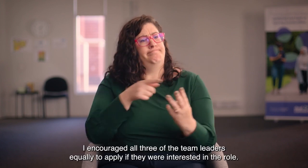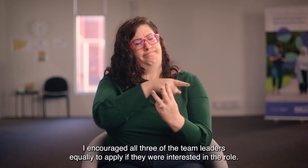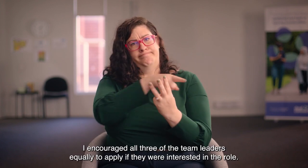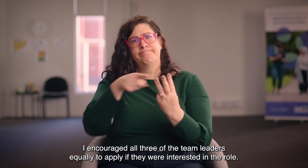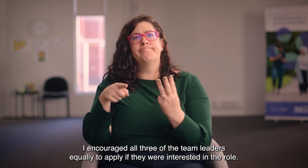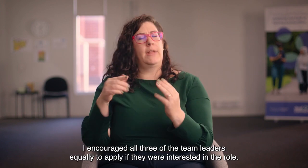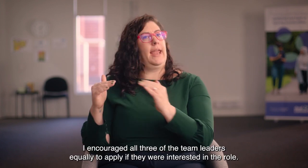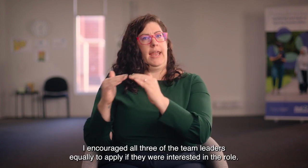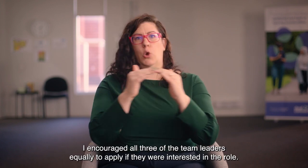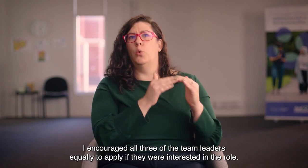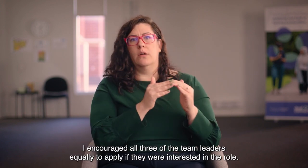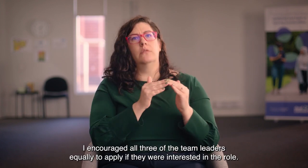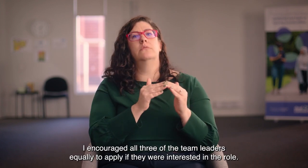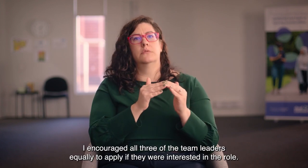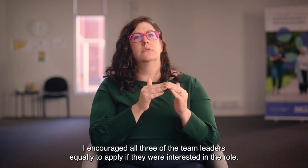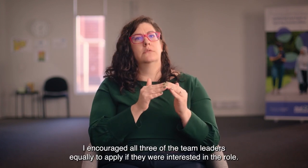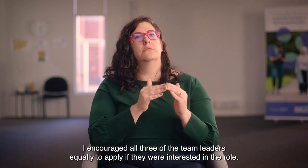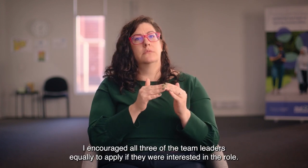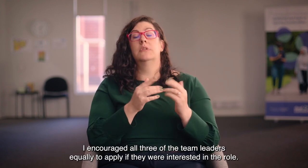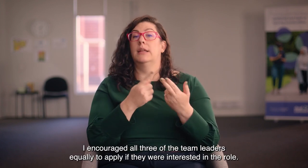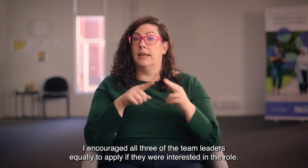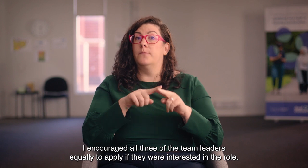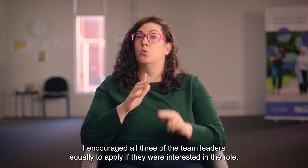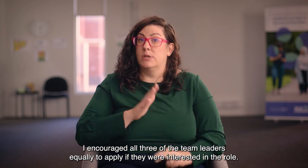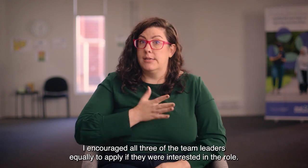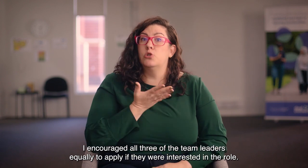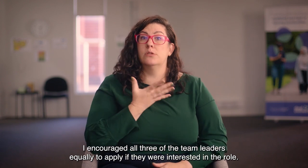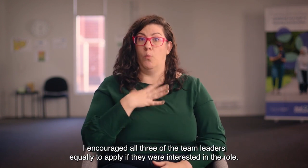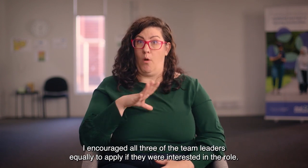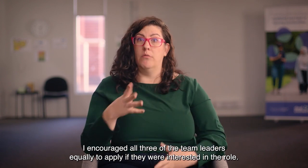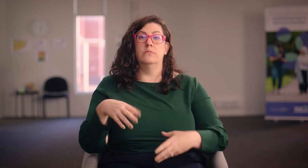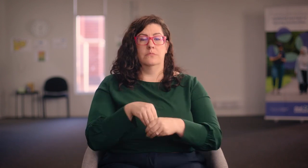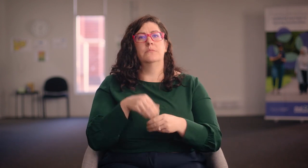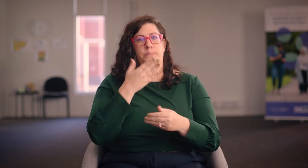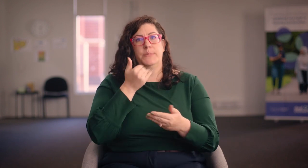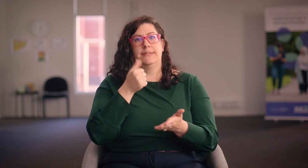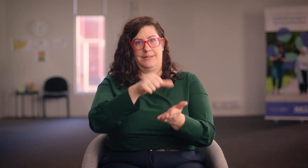I encouraged all 3 of the team leaders equally to apply if they were interested in the role.